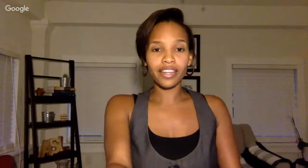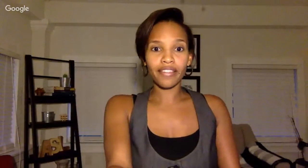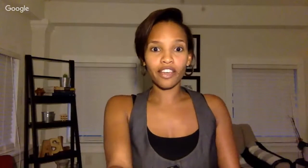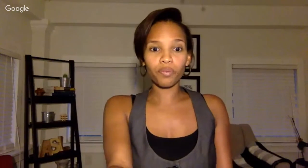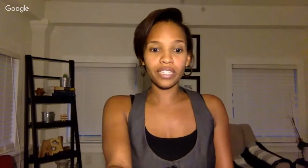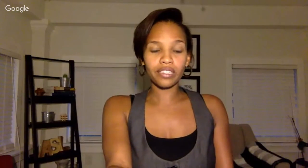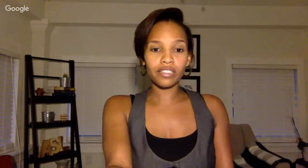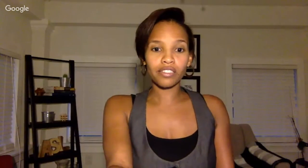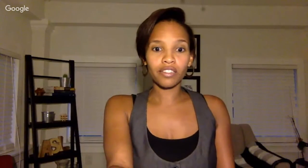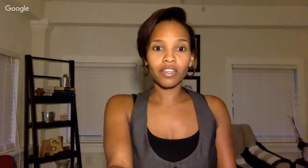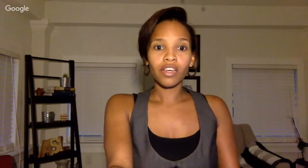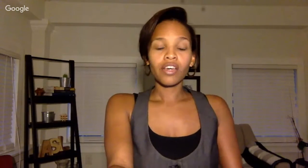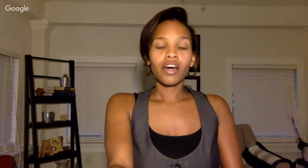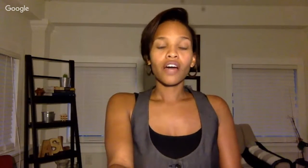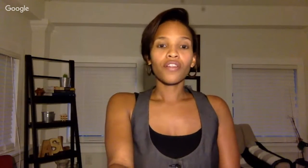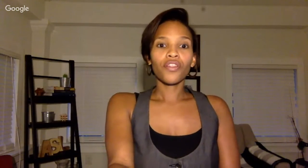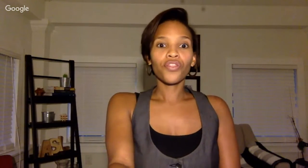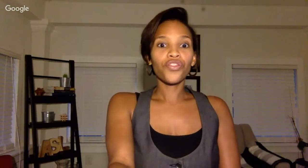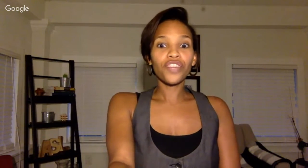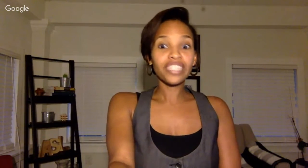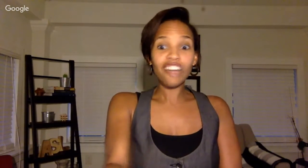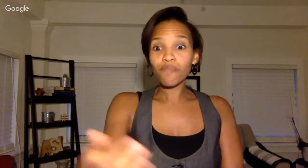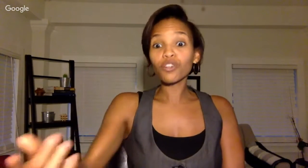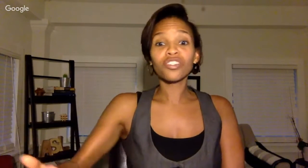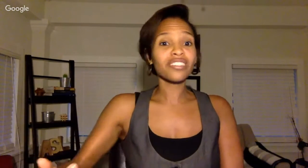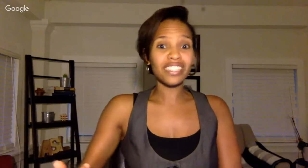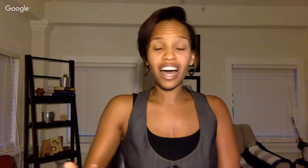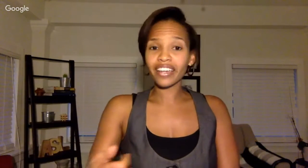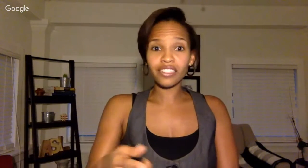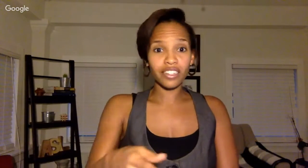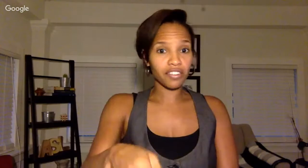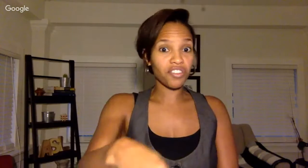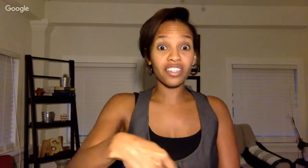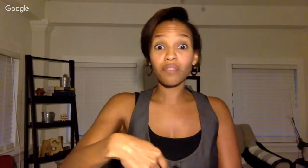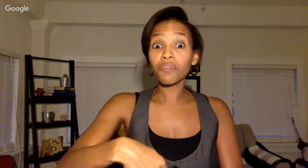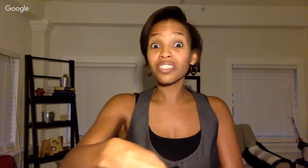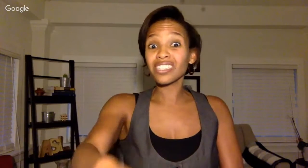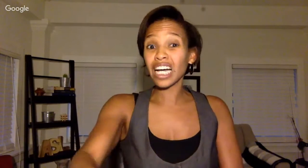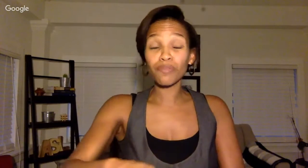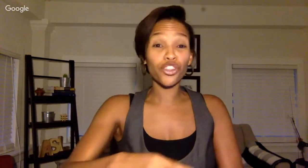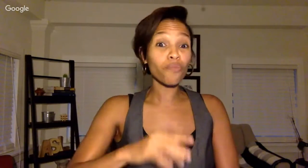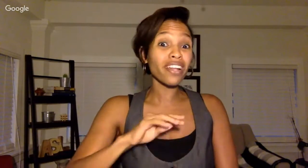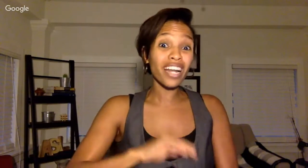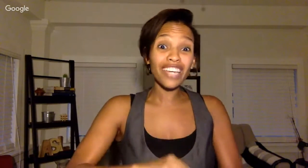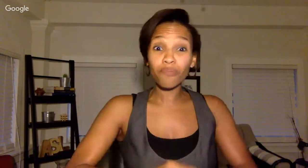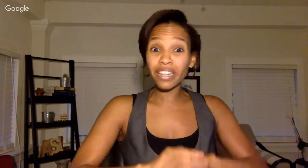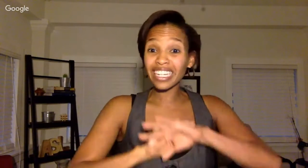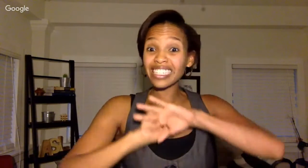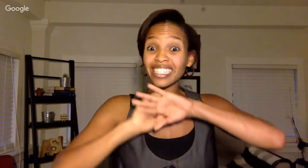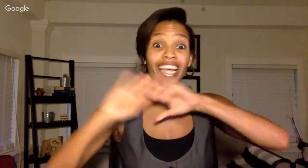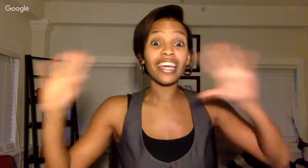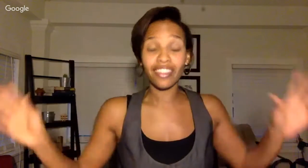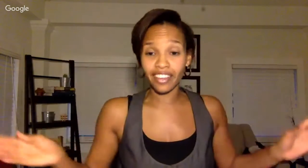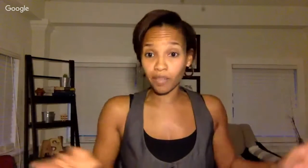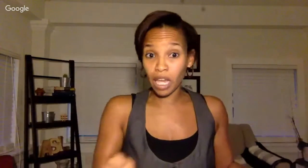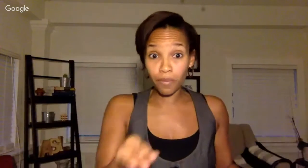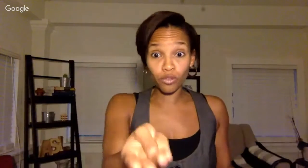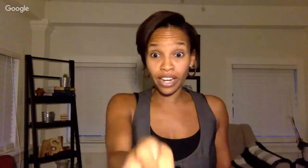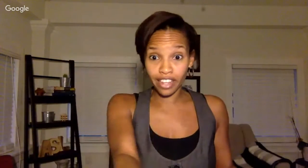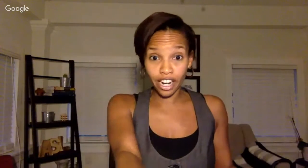there, please. The deaf person signed things a million times. There may not even be a need to sign anything. The paper's right there, there's